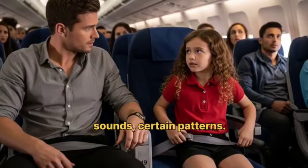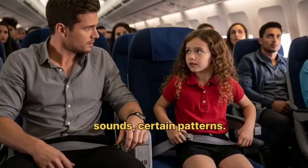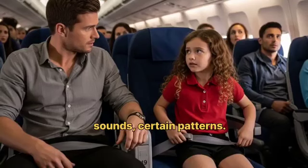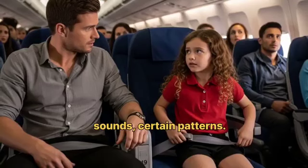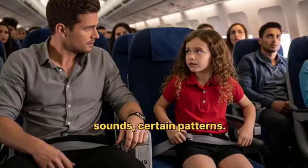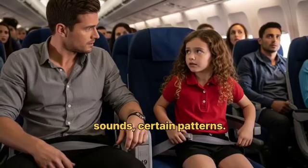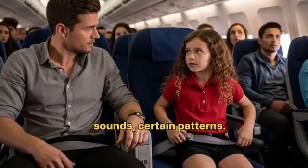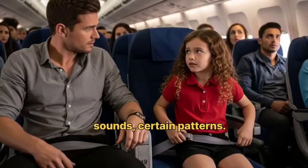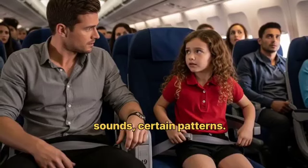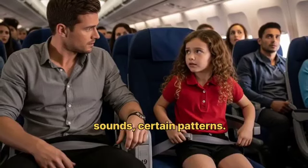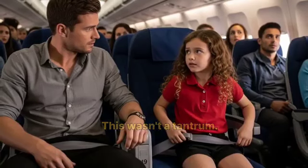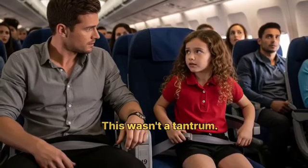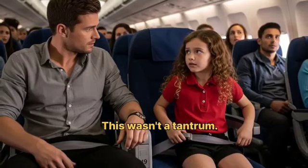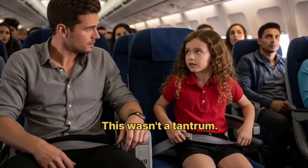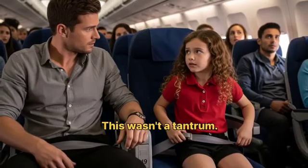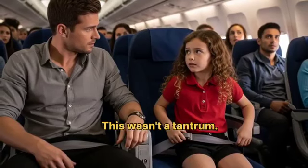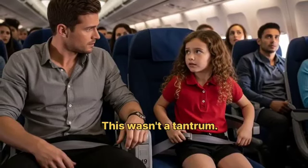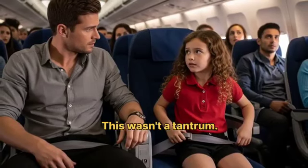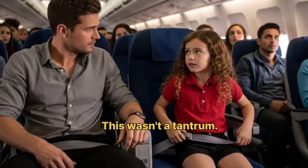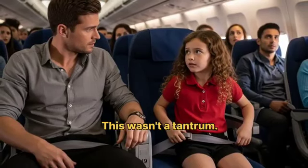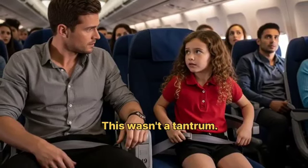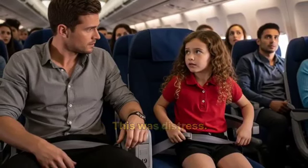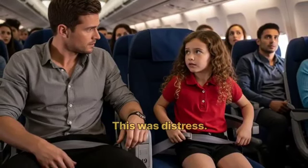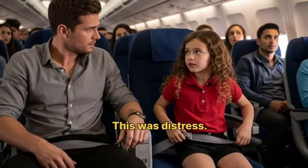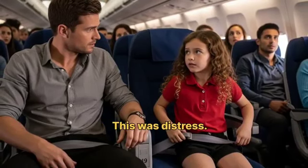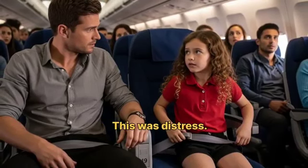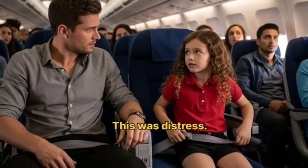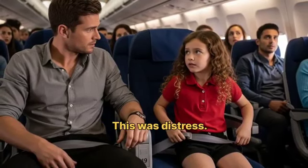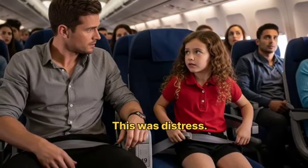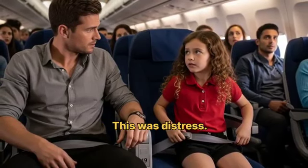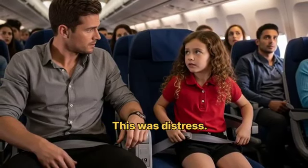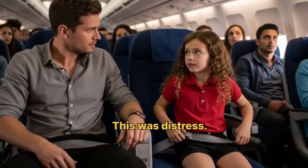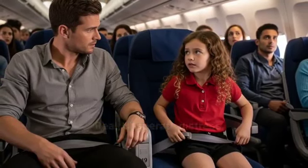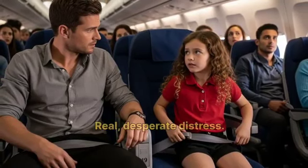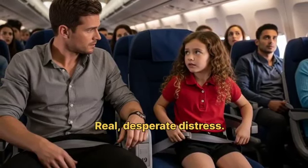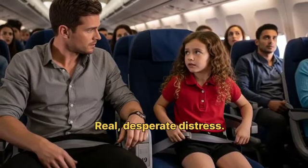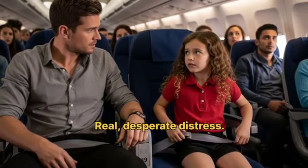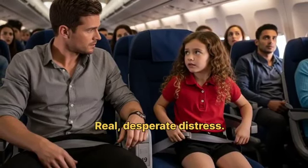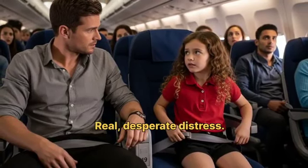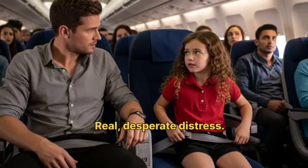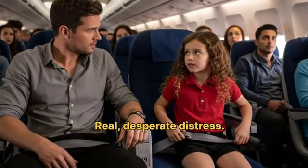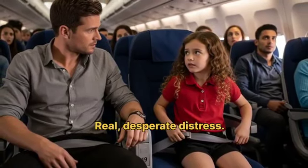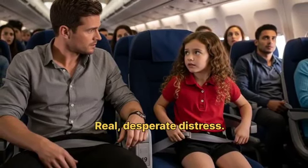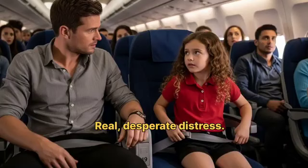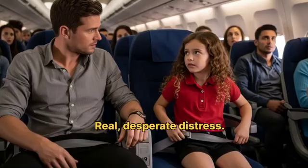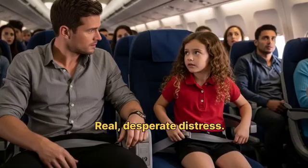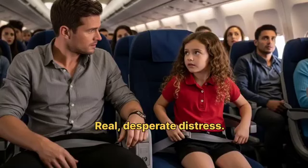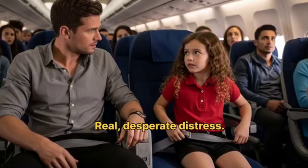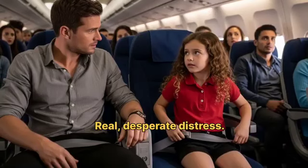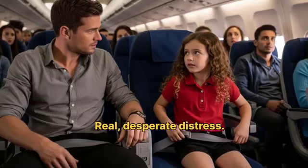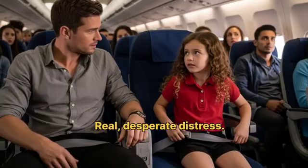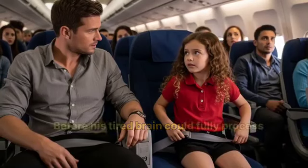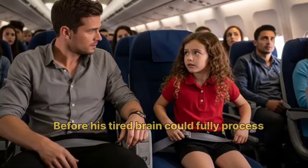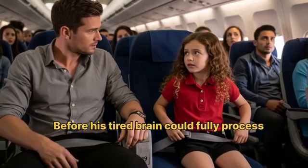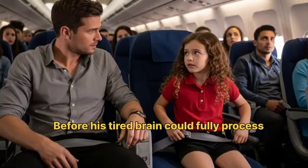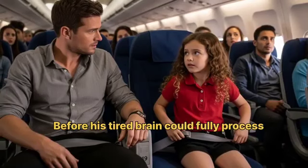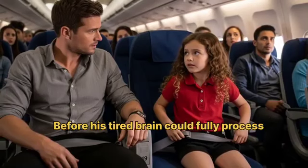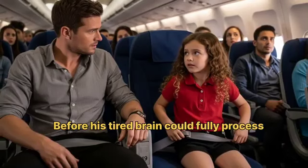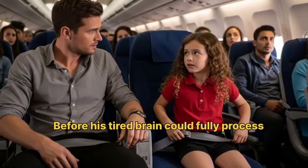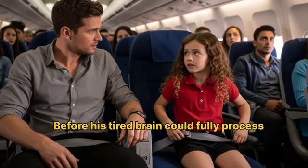certain patterns. This wasn't a tantrum. This was distress, real, desperate distress. Before his tired brain